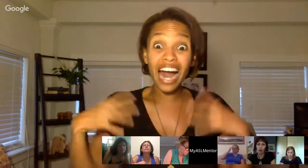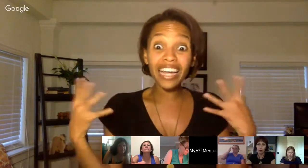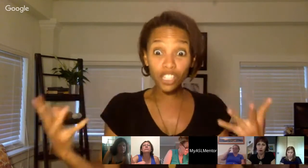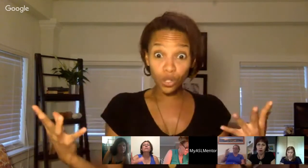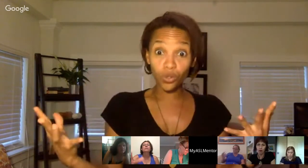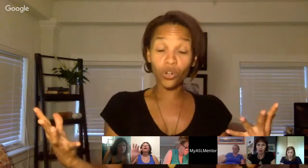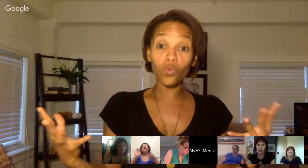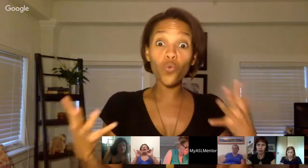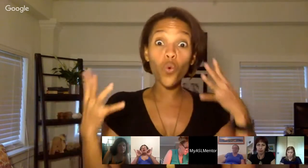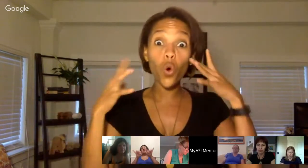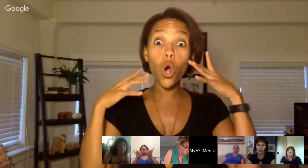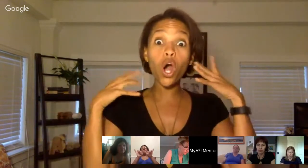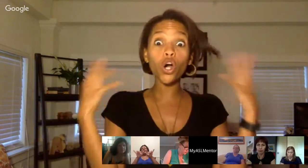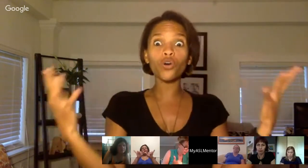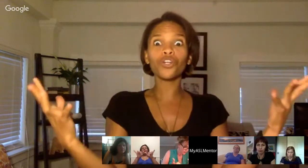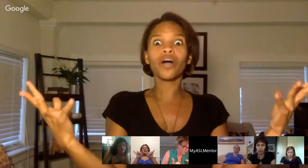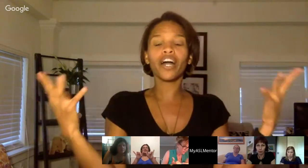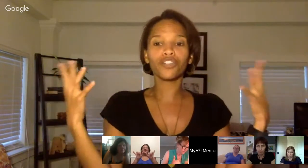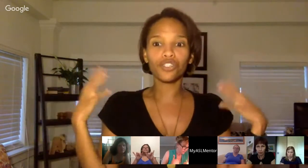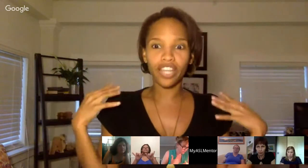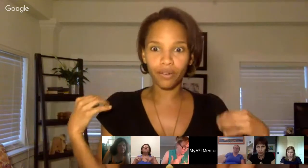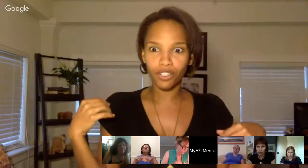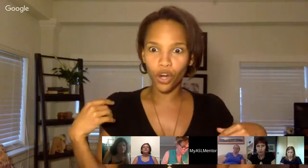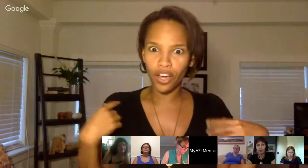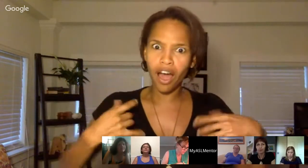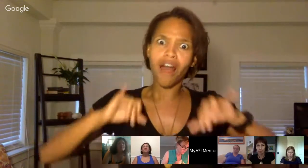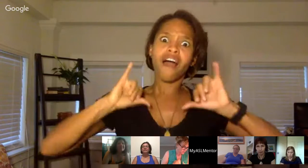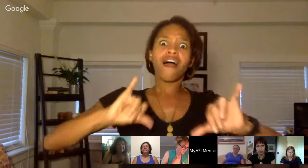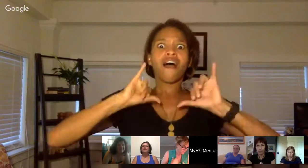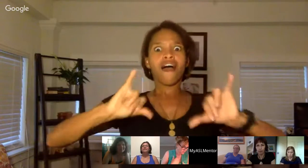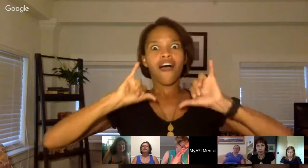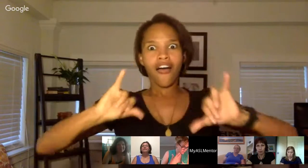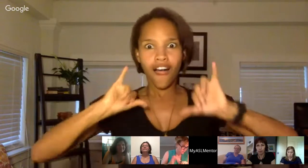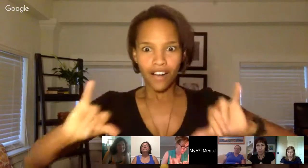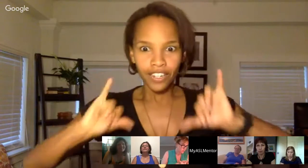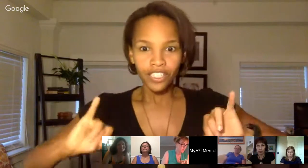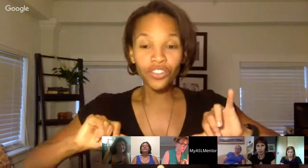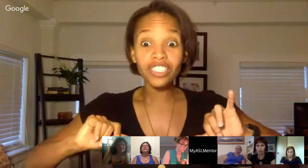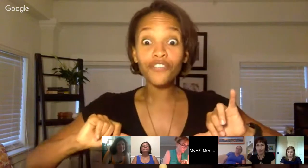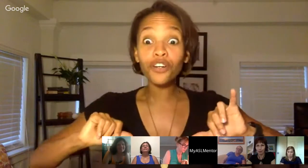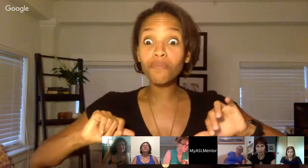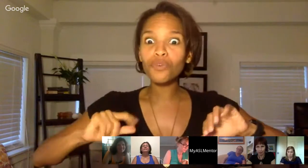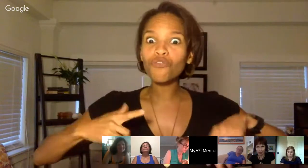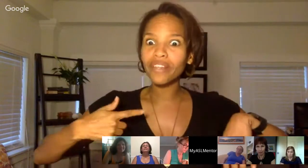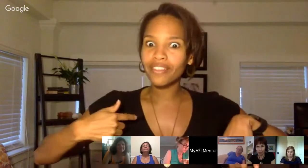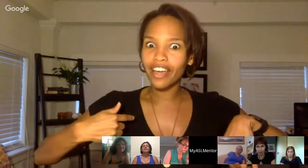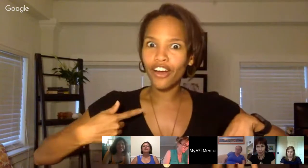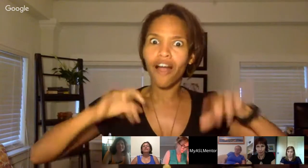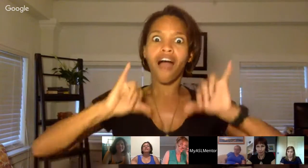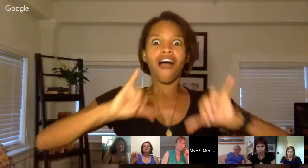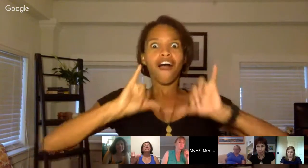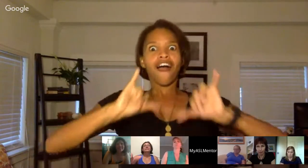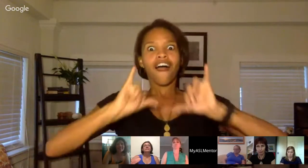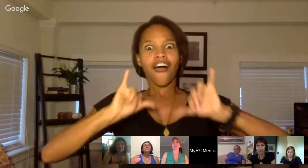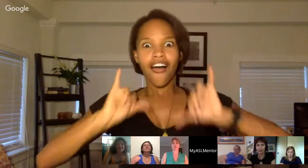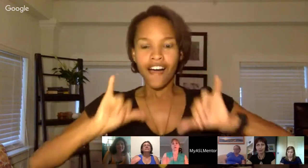I'm in the high school, whoa, do I understand what's going on. So the different movement